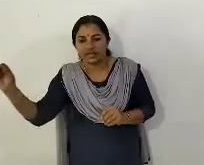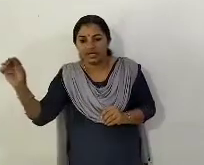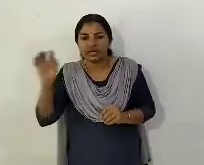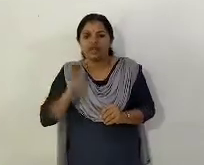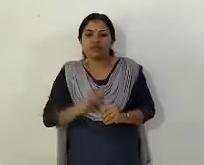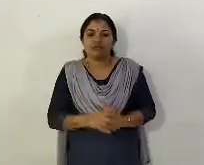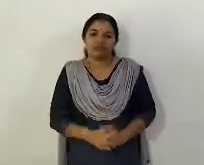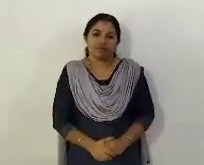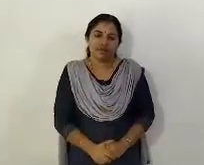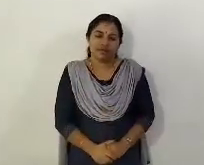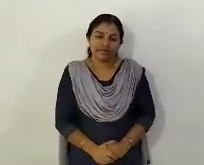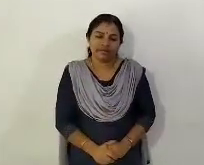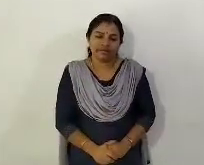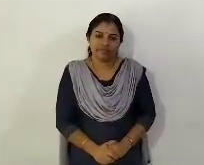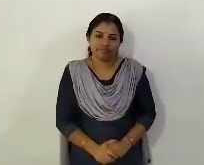SVG file?